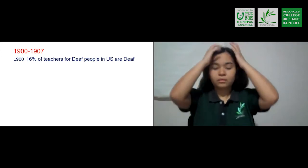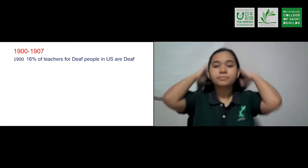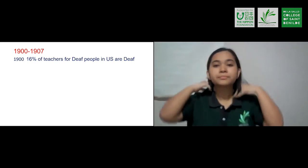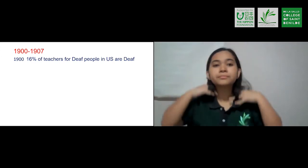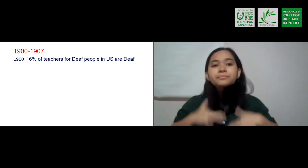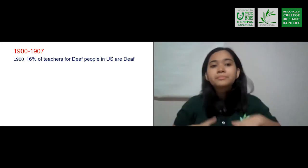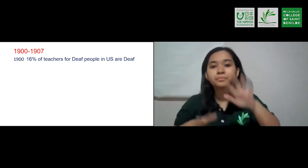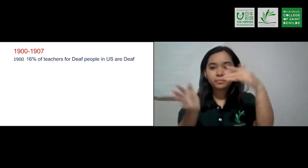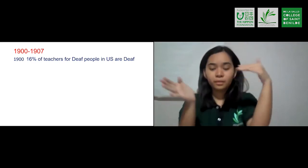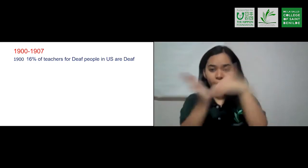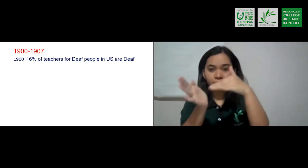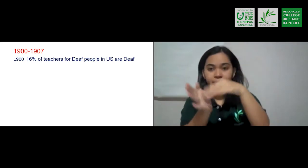Sorry, one moment.